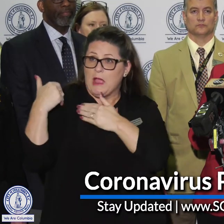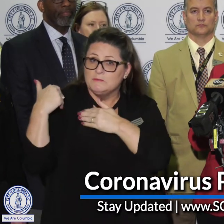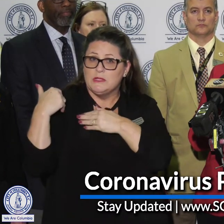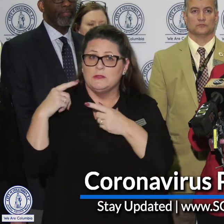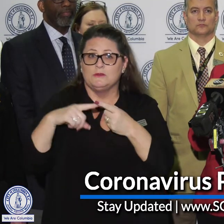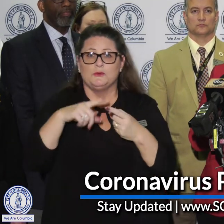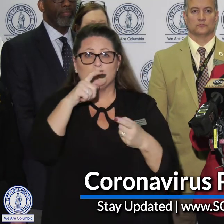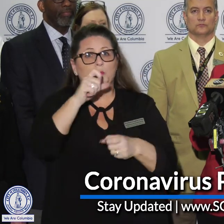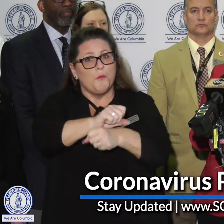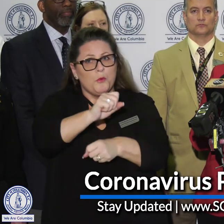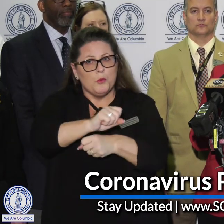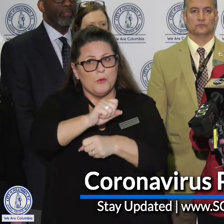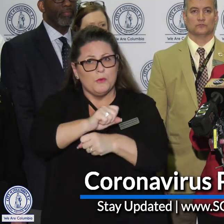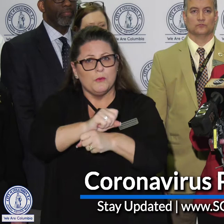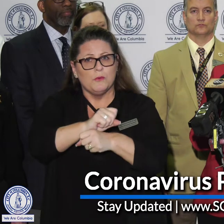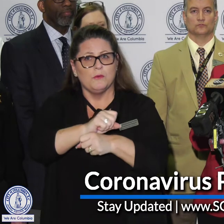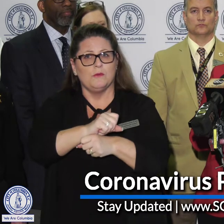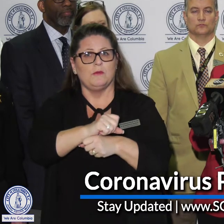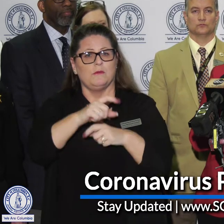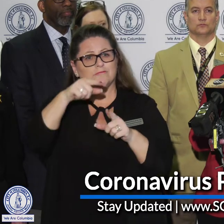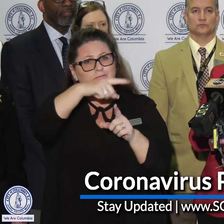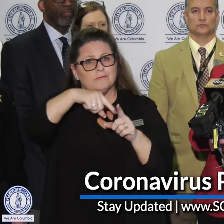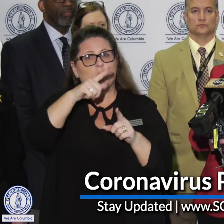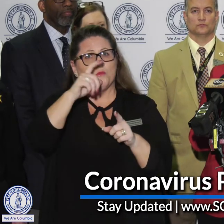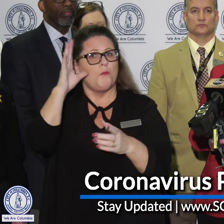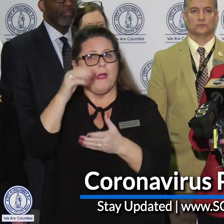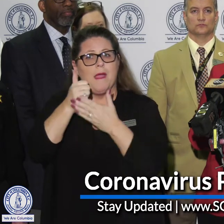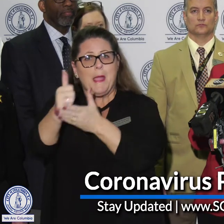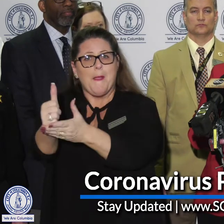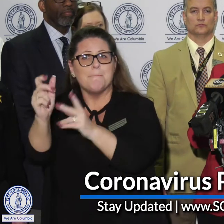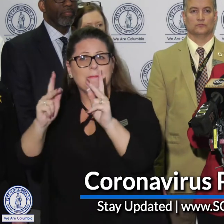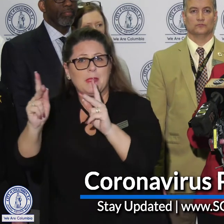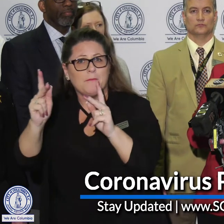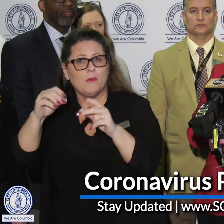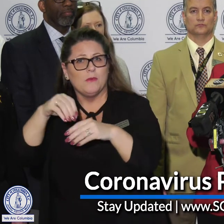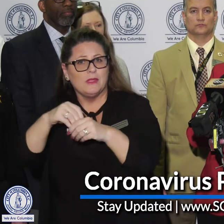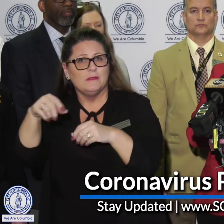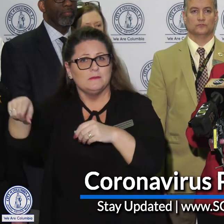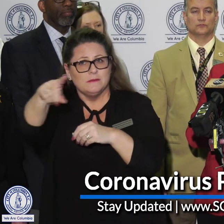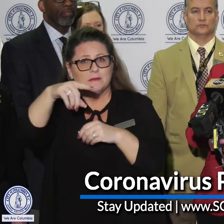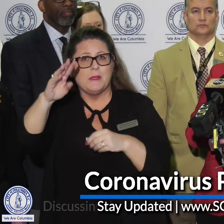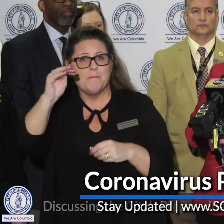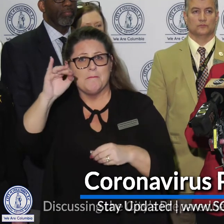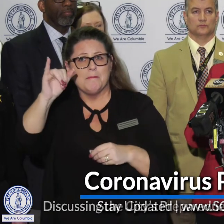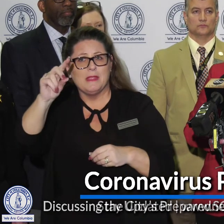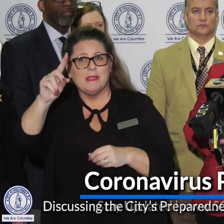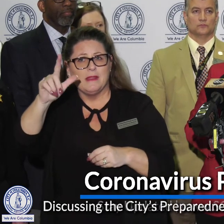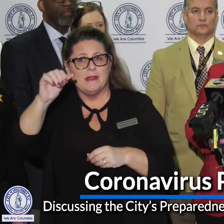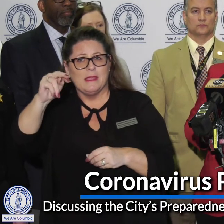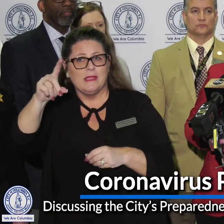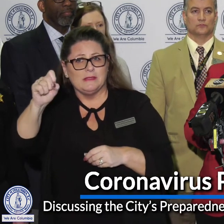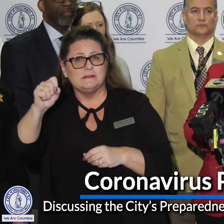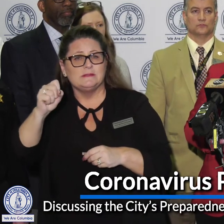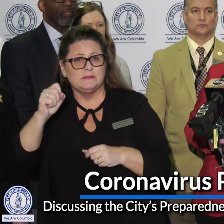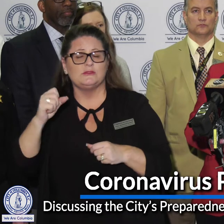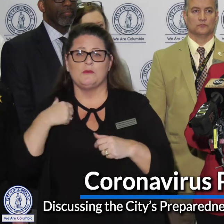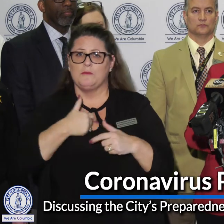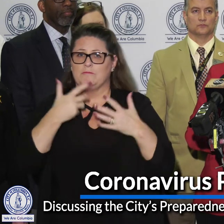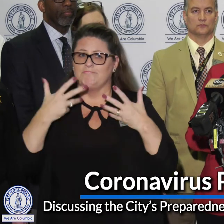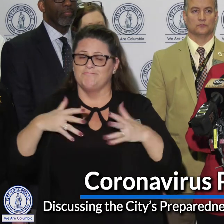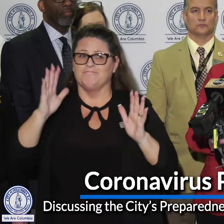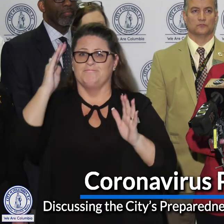employees first, who are going to be helping our citizens and customers in the Midlands. And so we've already all are in lockstep with